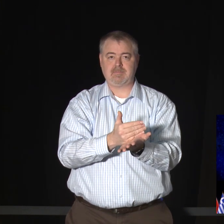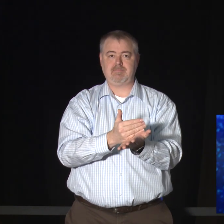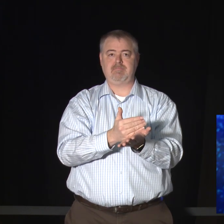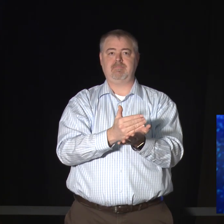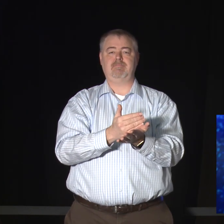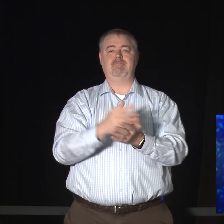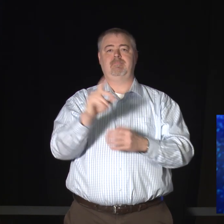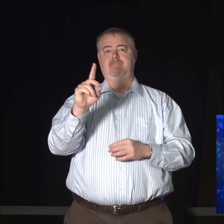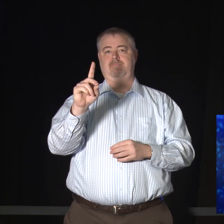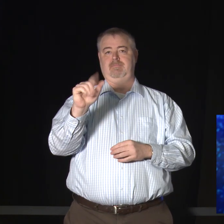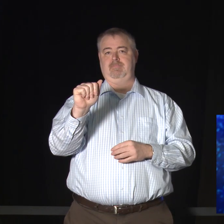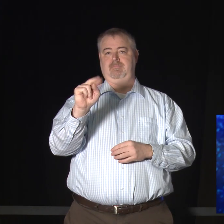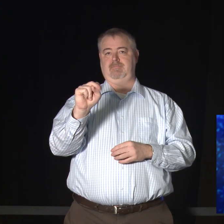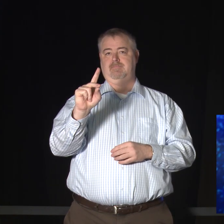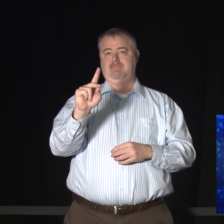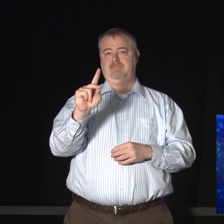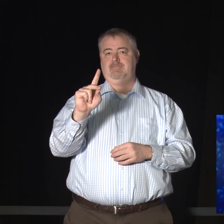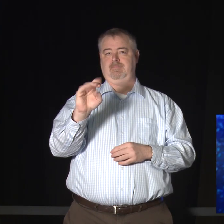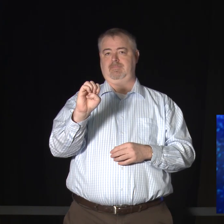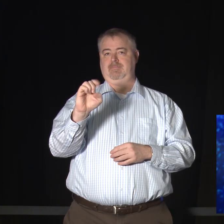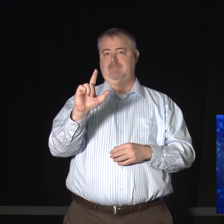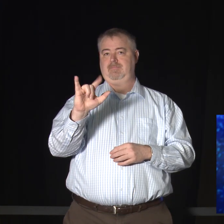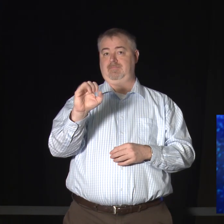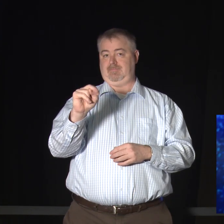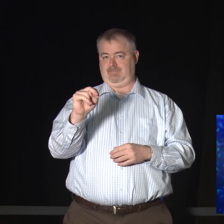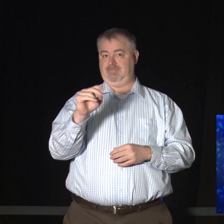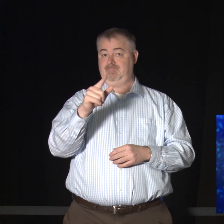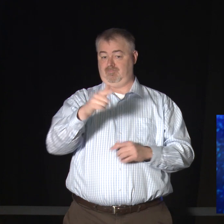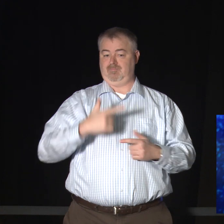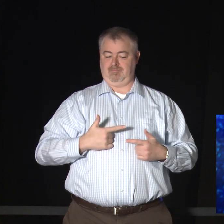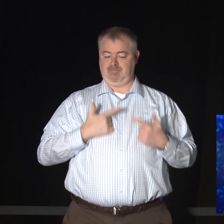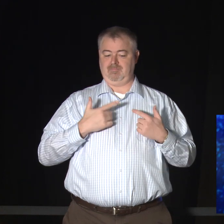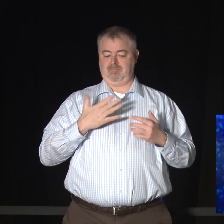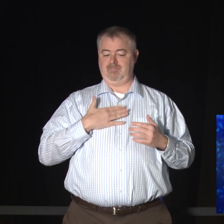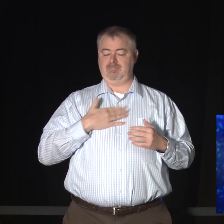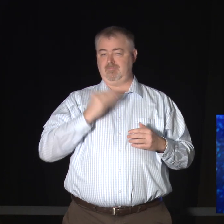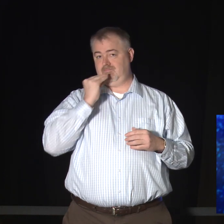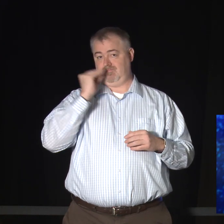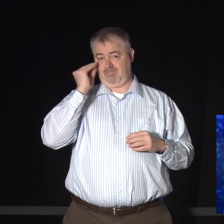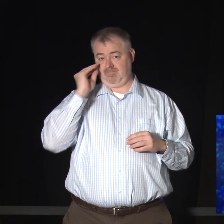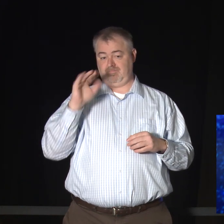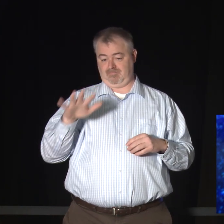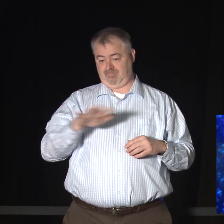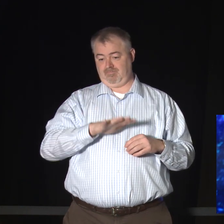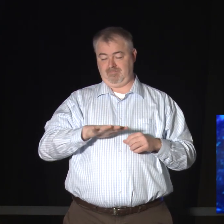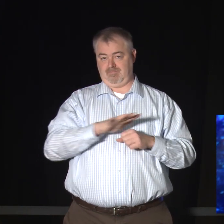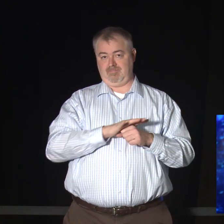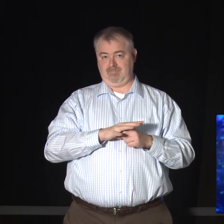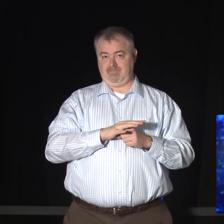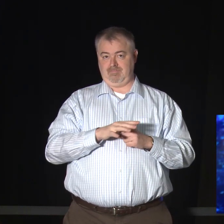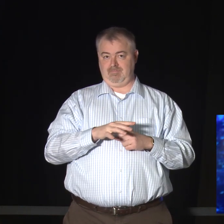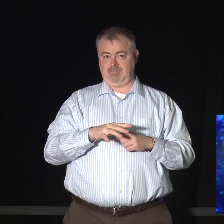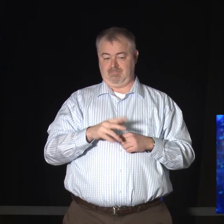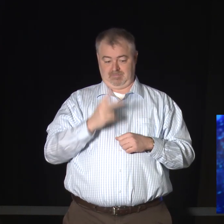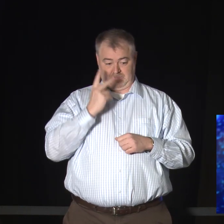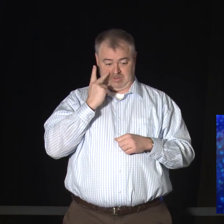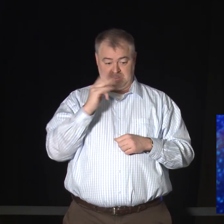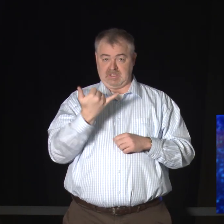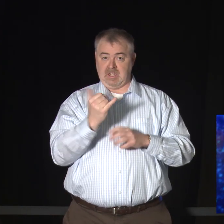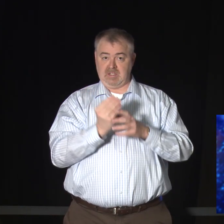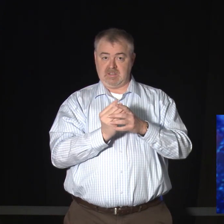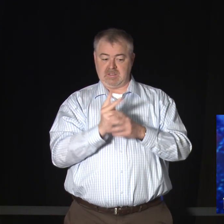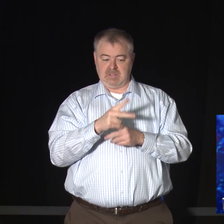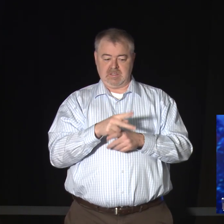A dandelion. If you live in my neighborhood, you cringe every time one of those